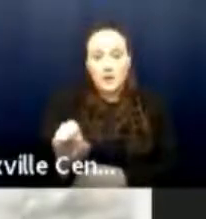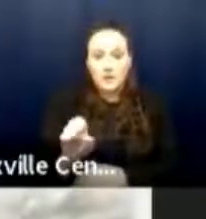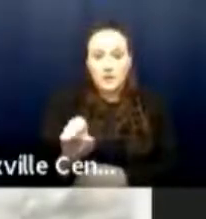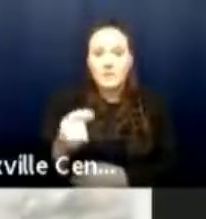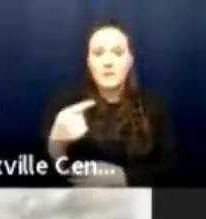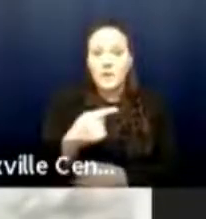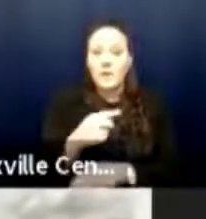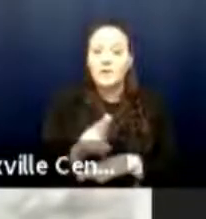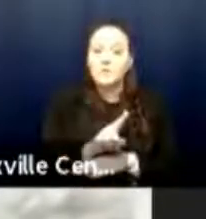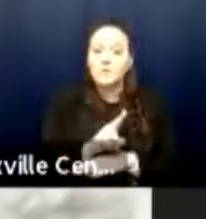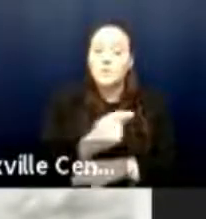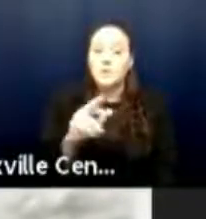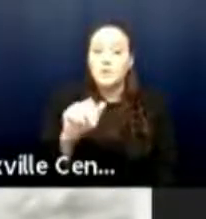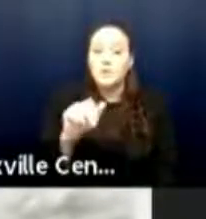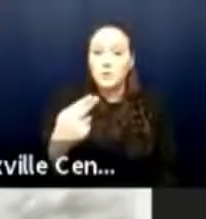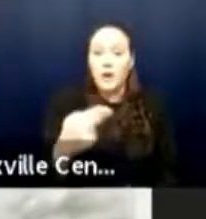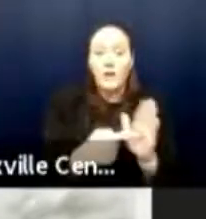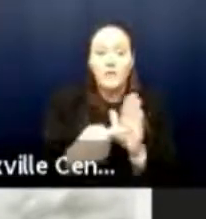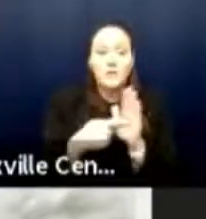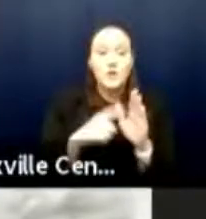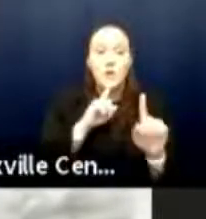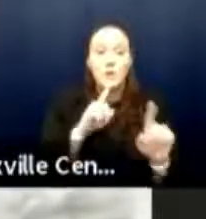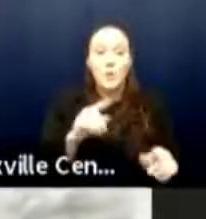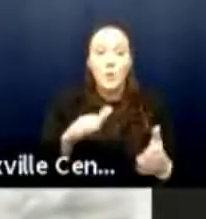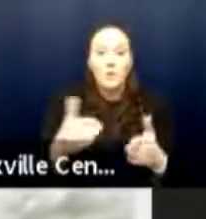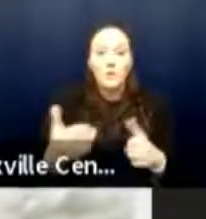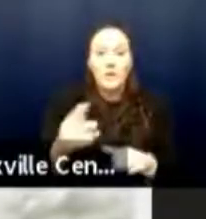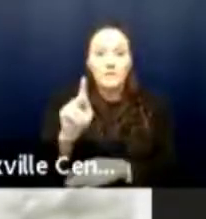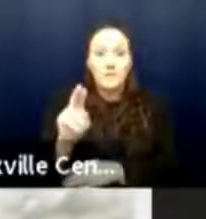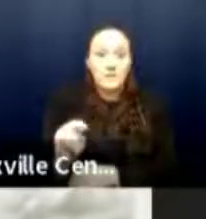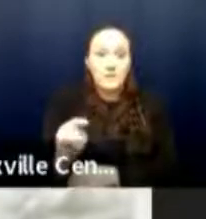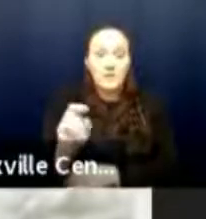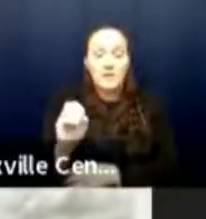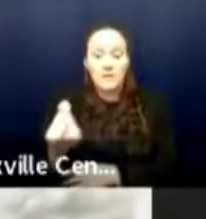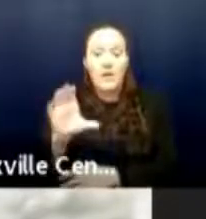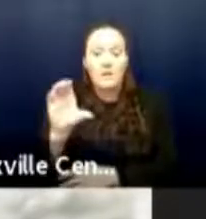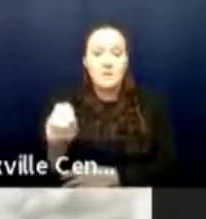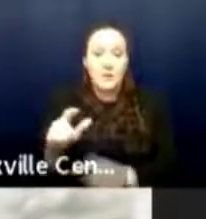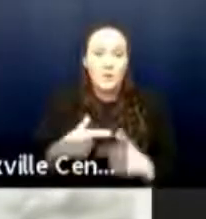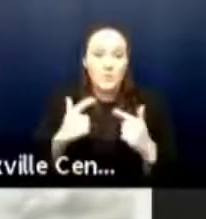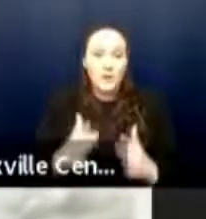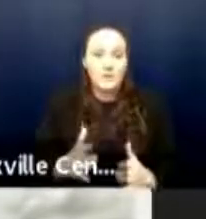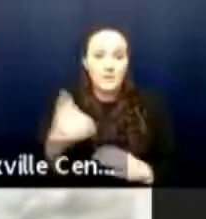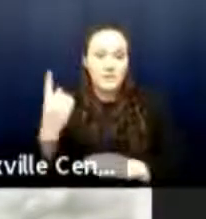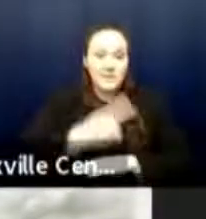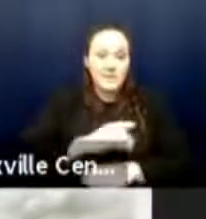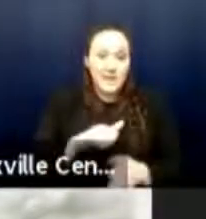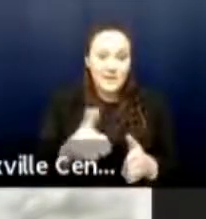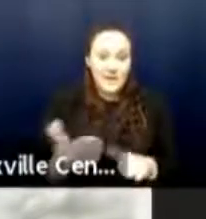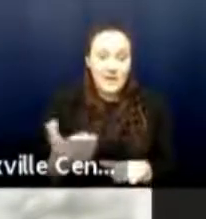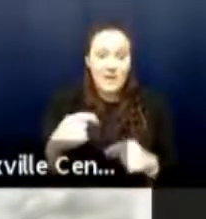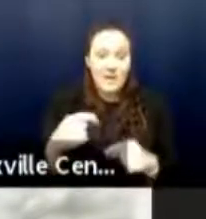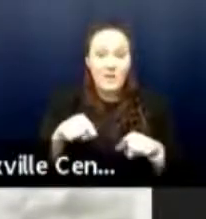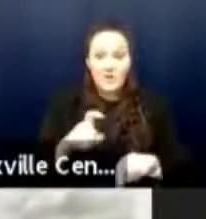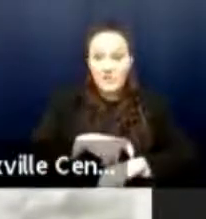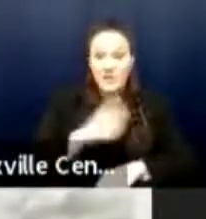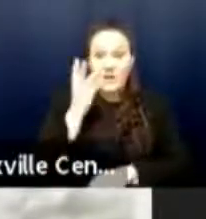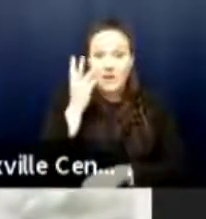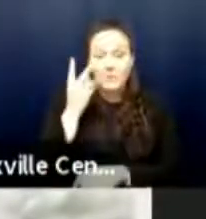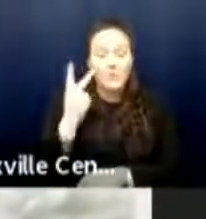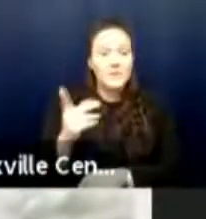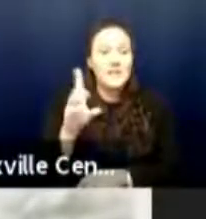graph that shows the reported deaths of Knox County residents by date of death. During this time period, we have seen 65 deaths associated